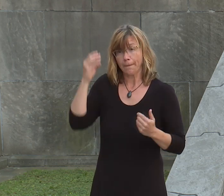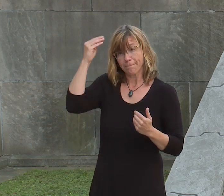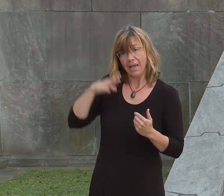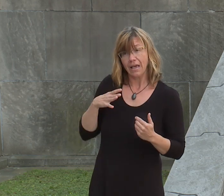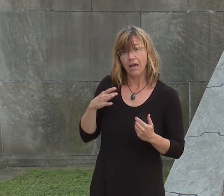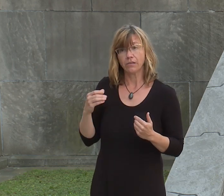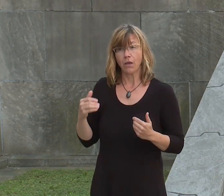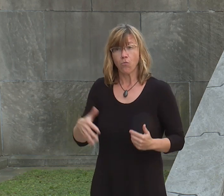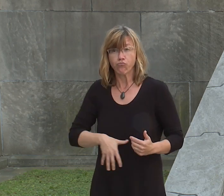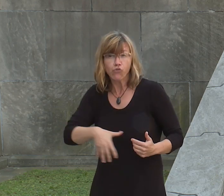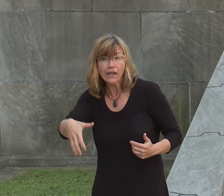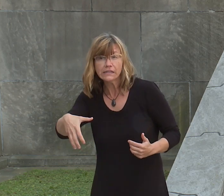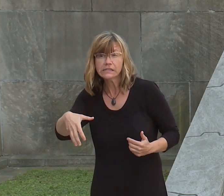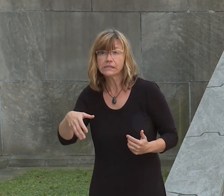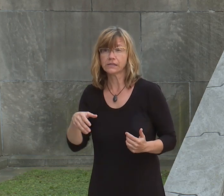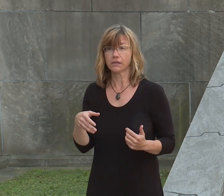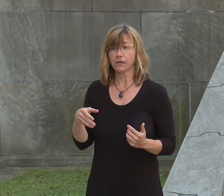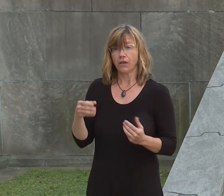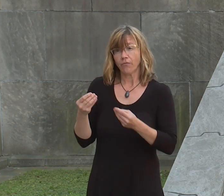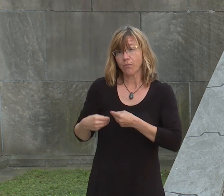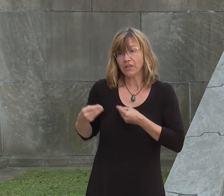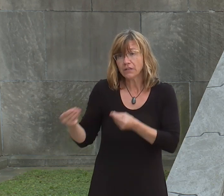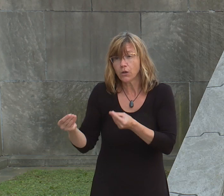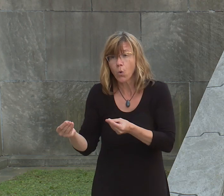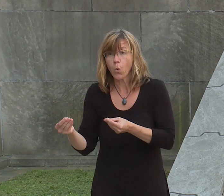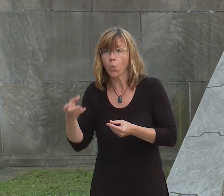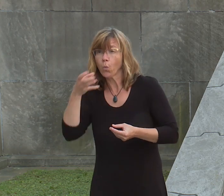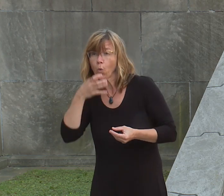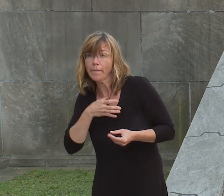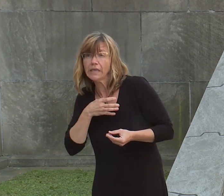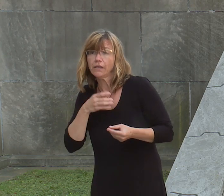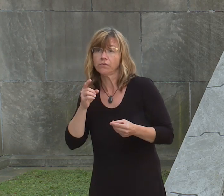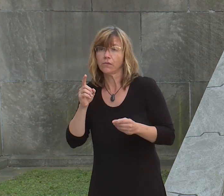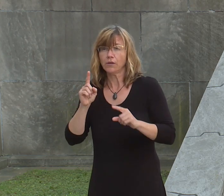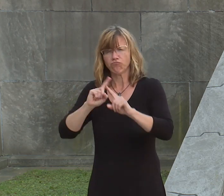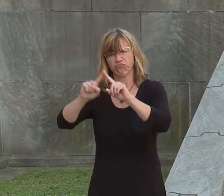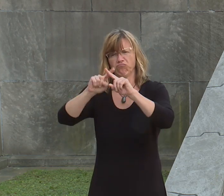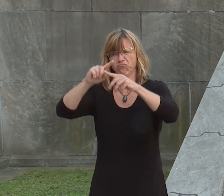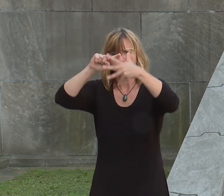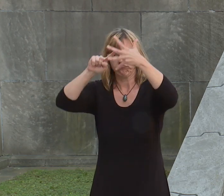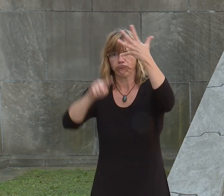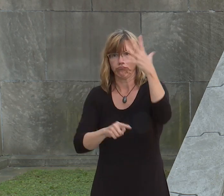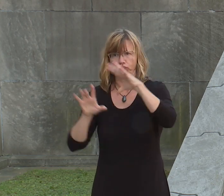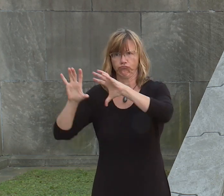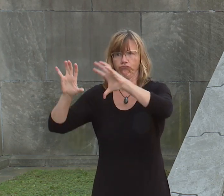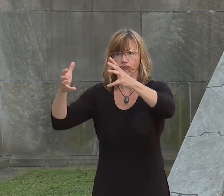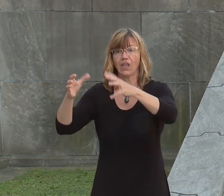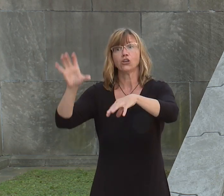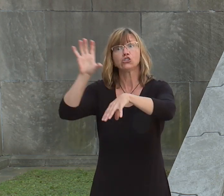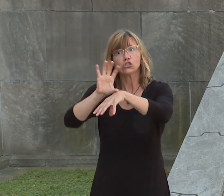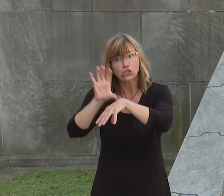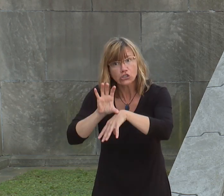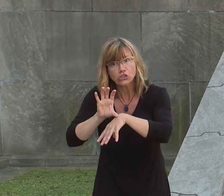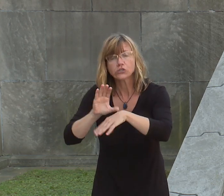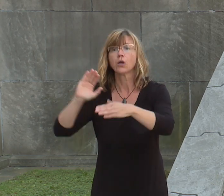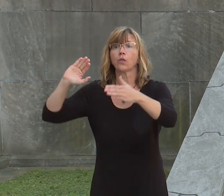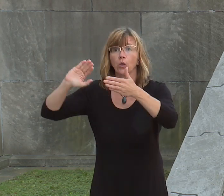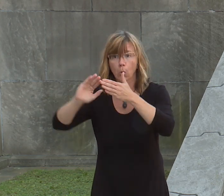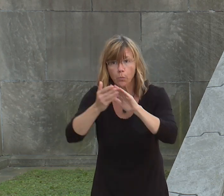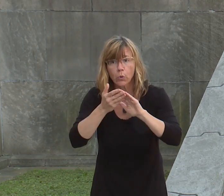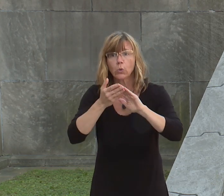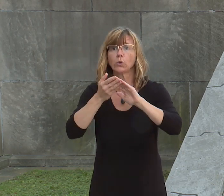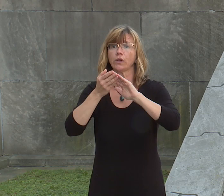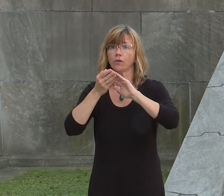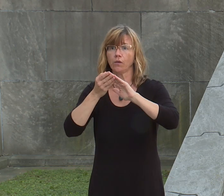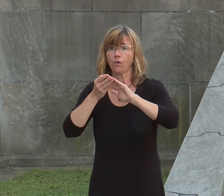women, immigrants, pediatric populations, communities of faith, and people with disabilities. The goal of our